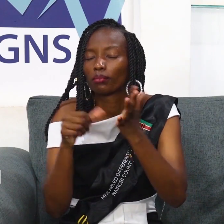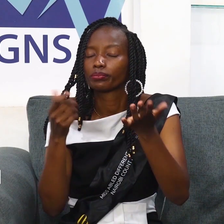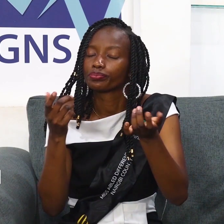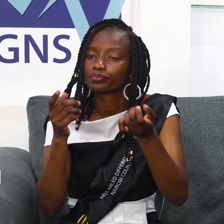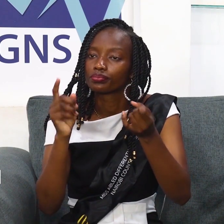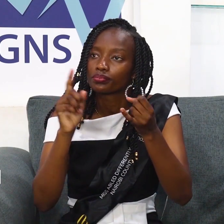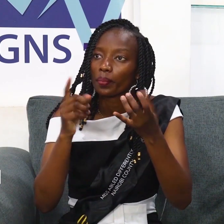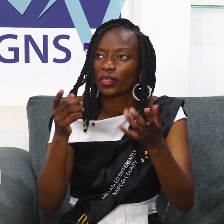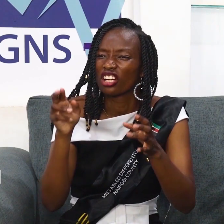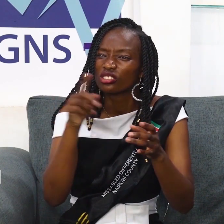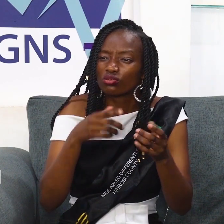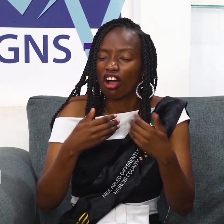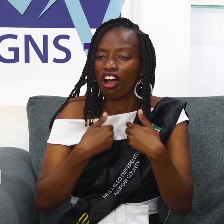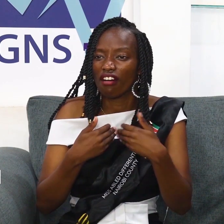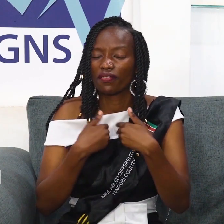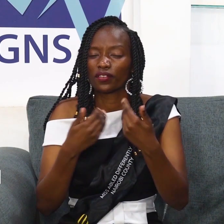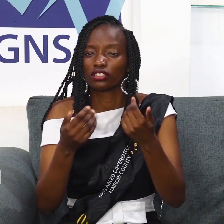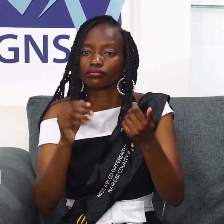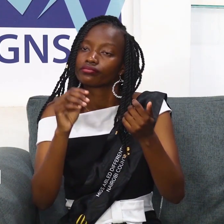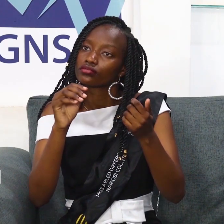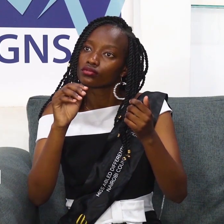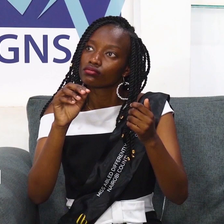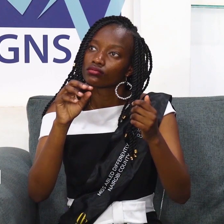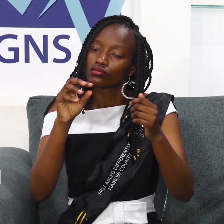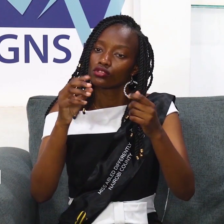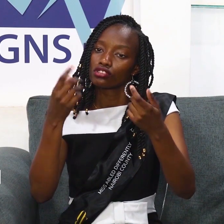But you have to remember that there's a challenge